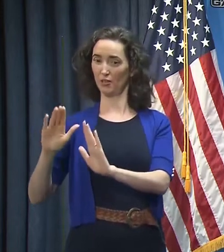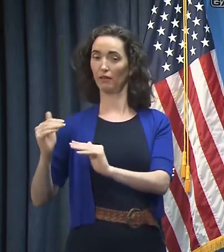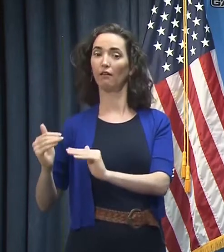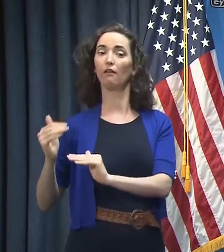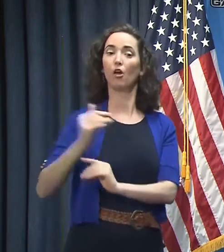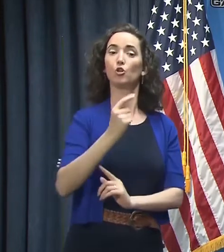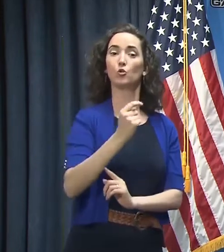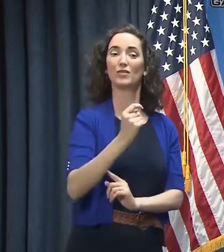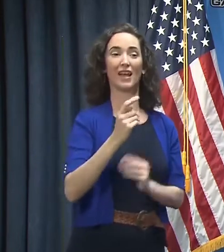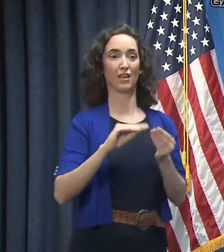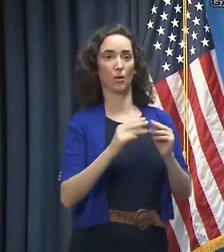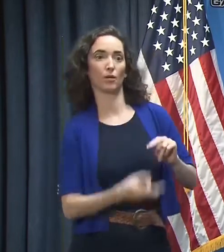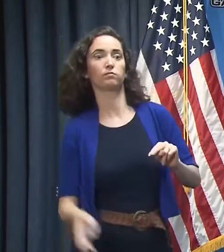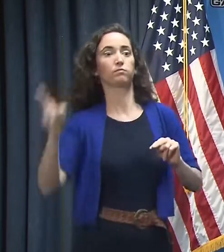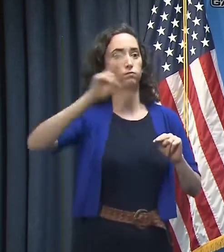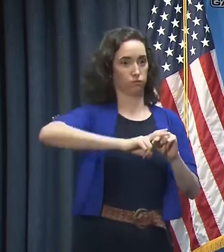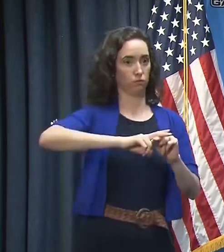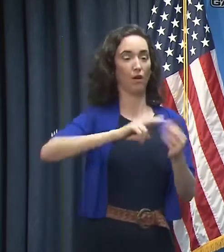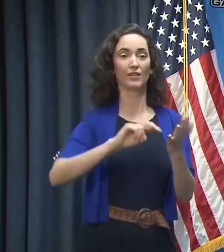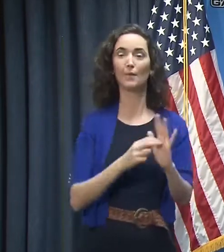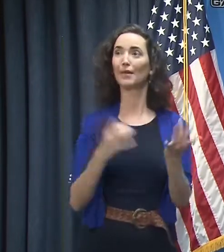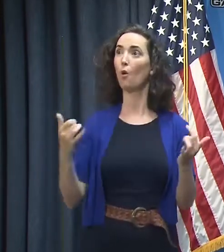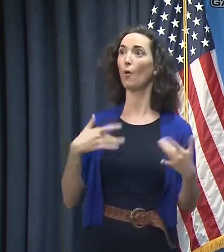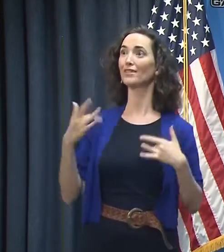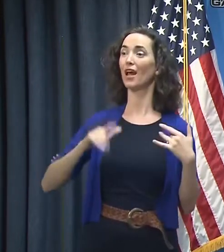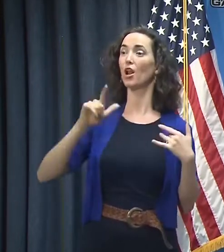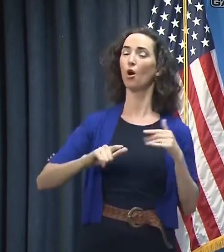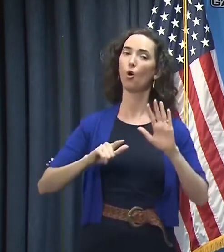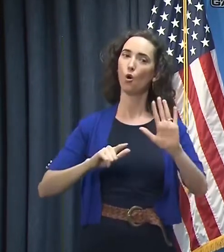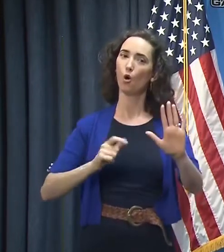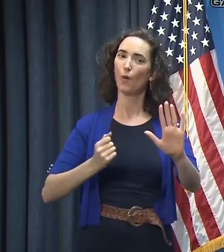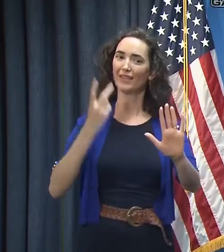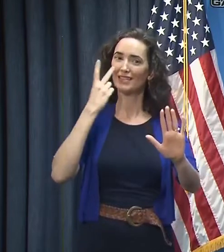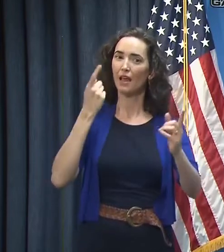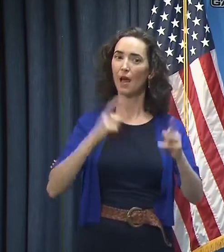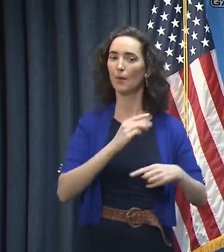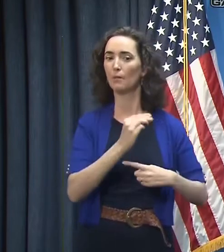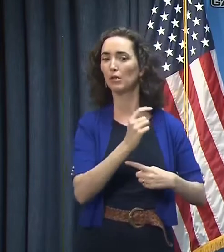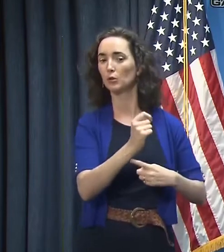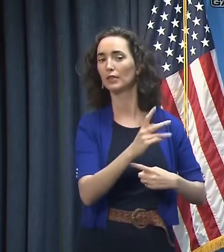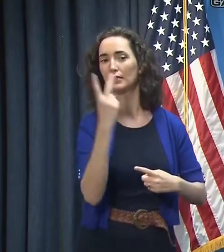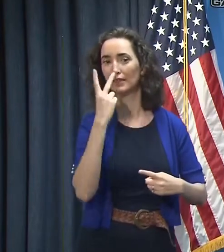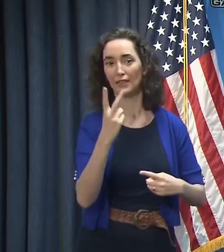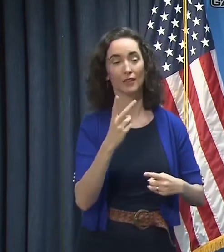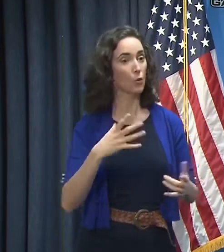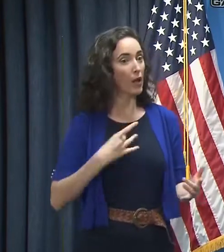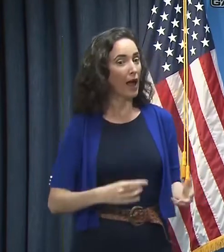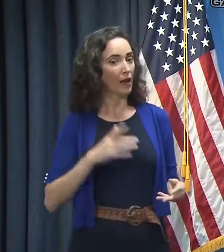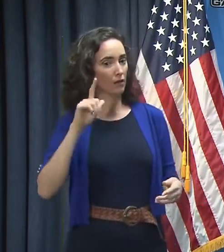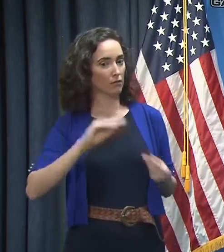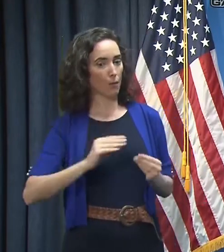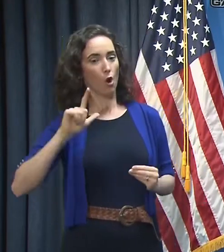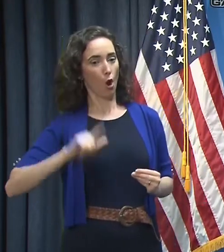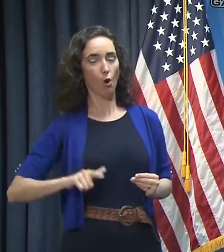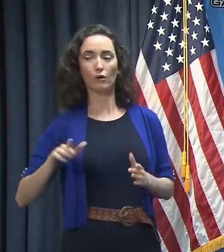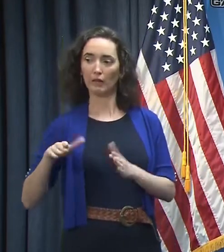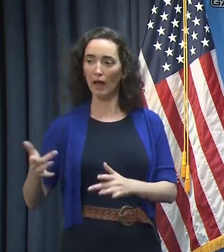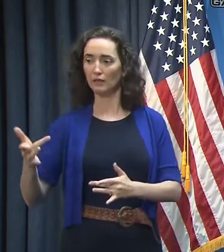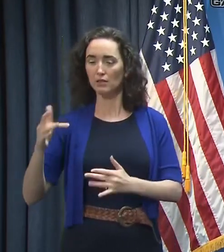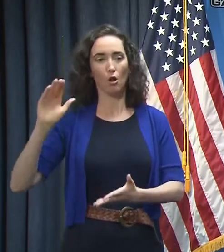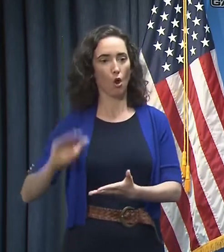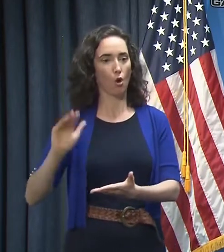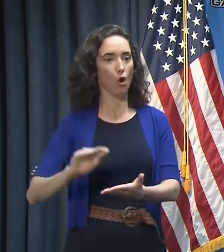some context into those numbers. Obviously, we like to see low numbers anytime we can see them. But we